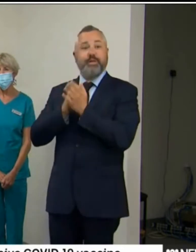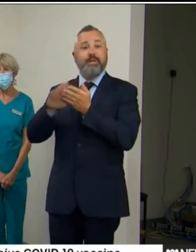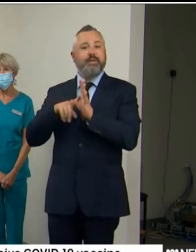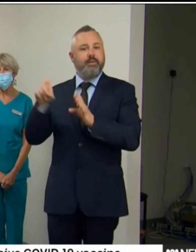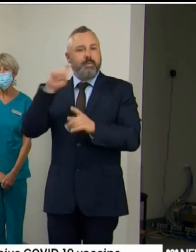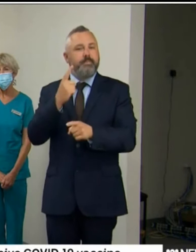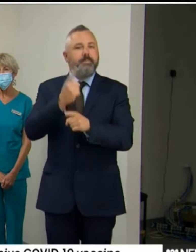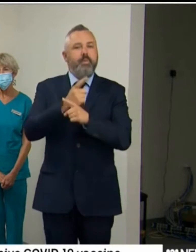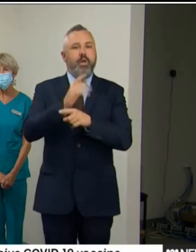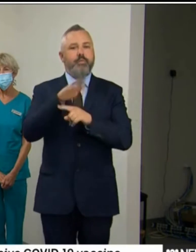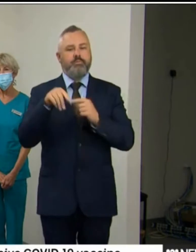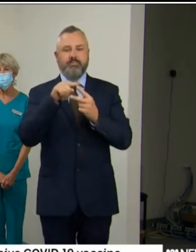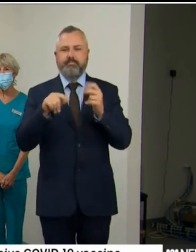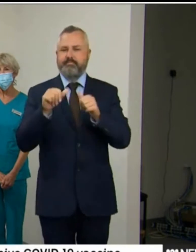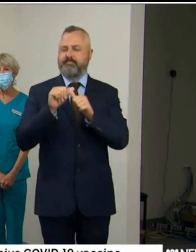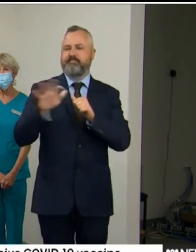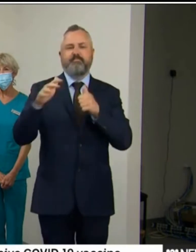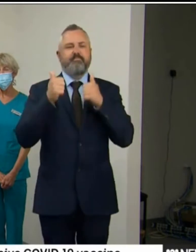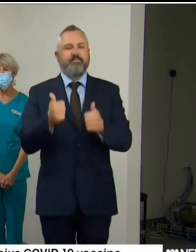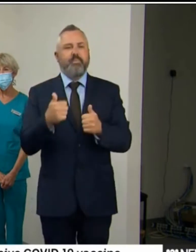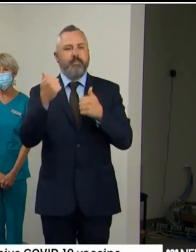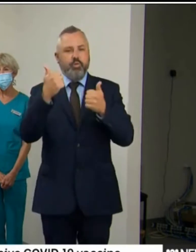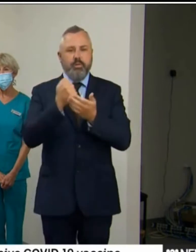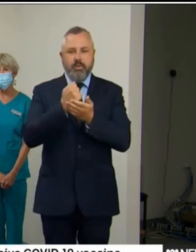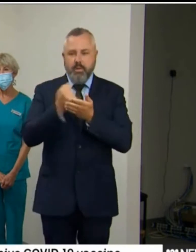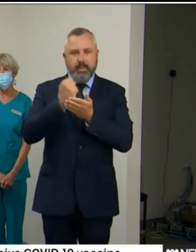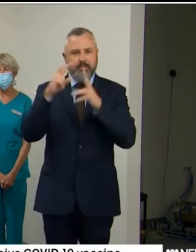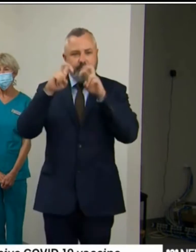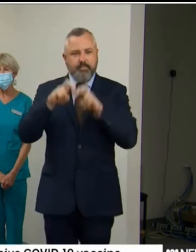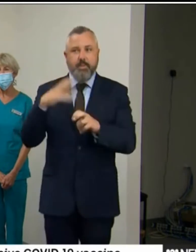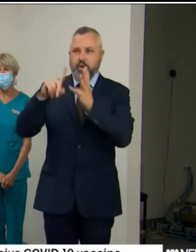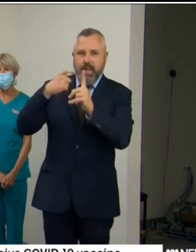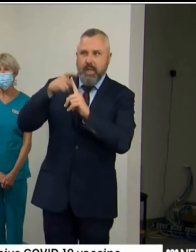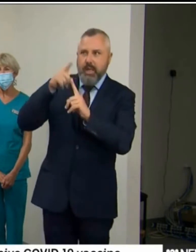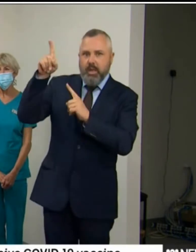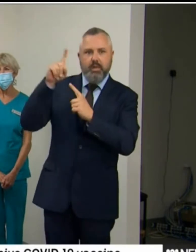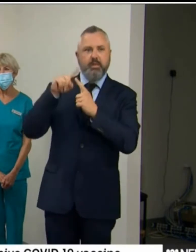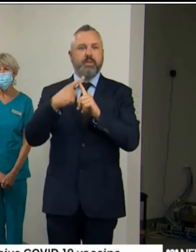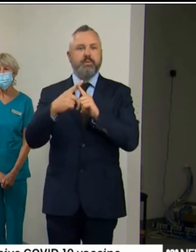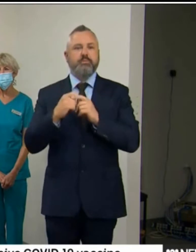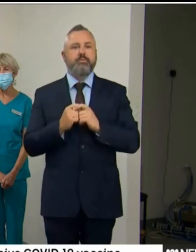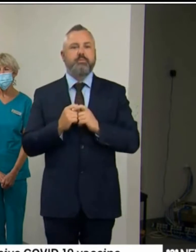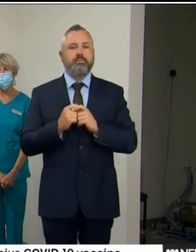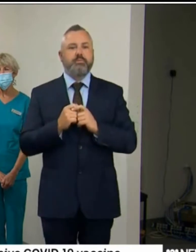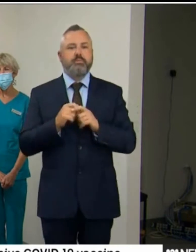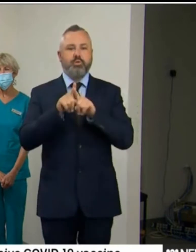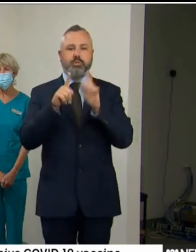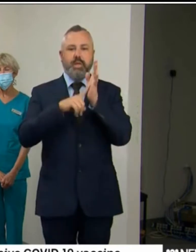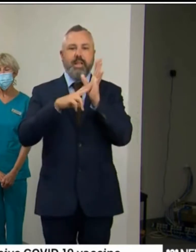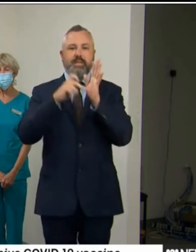results. We've got strong data from the United Kingdom, for example, and the Lancet journal recently said